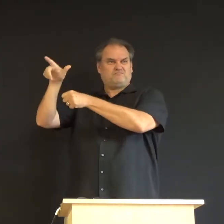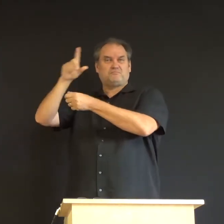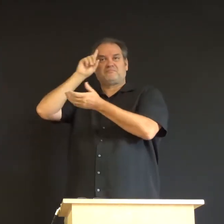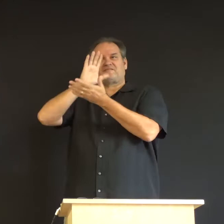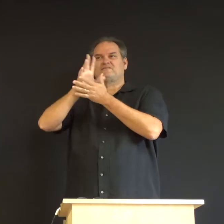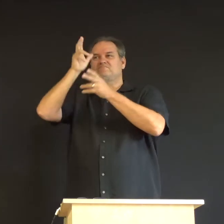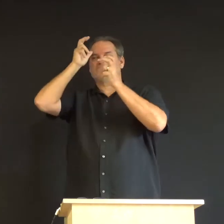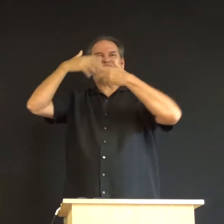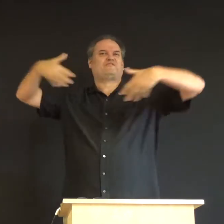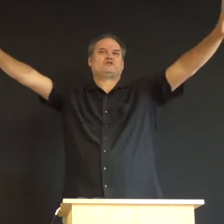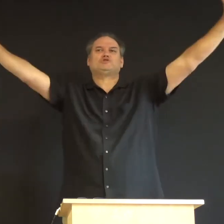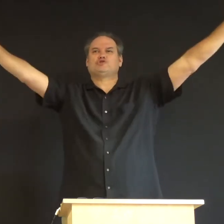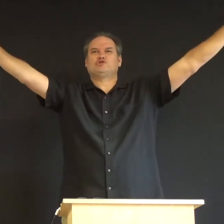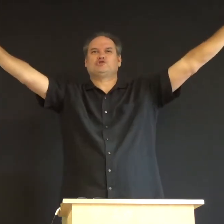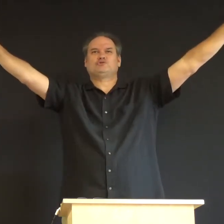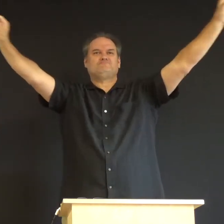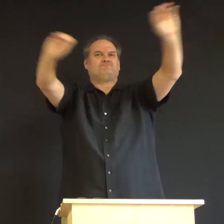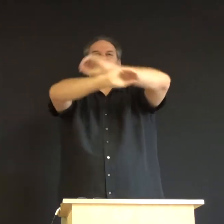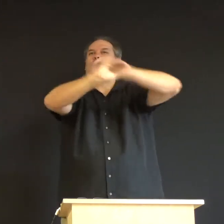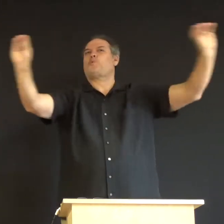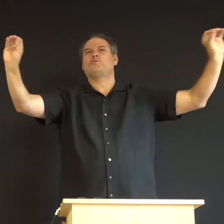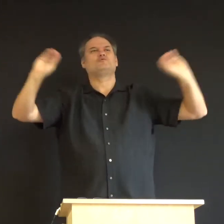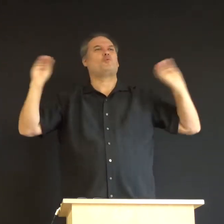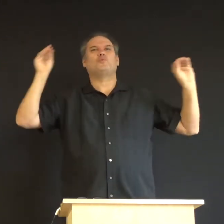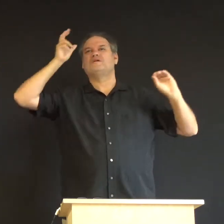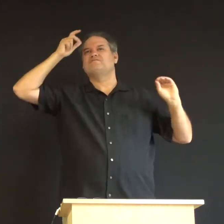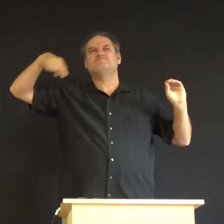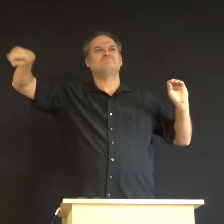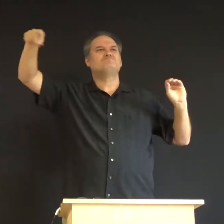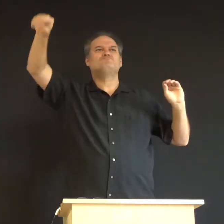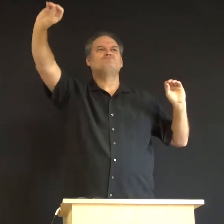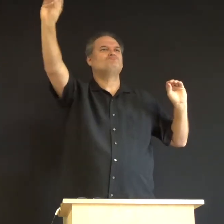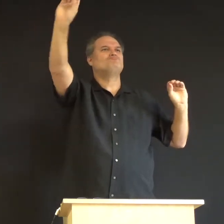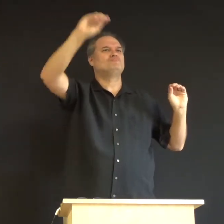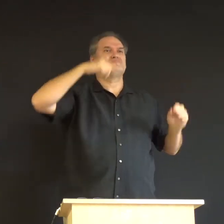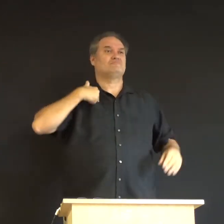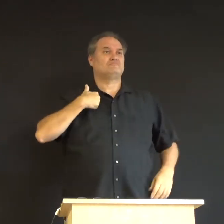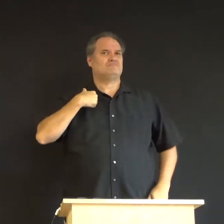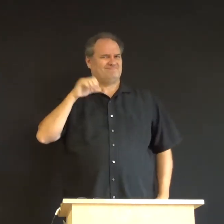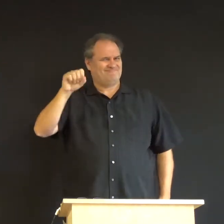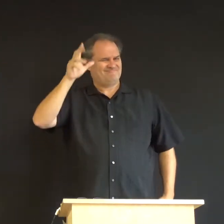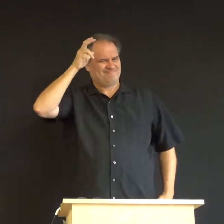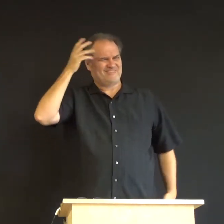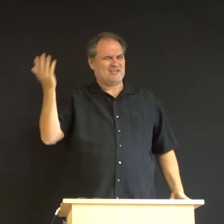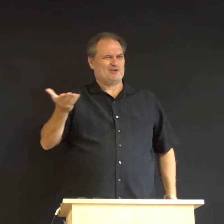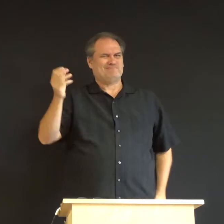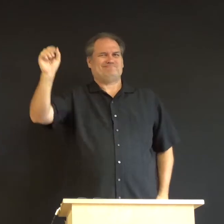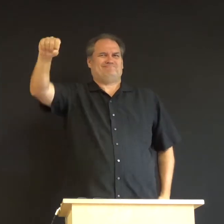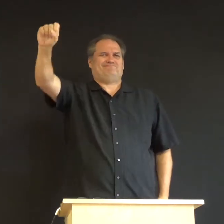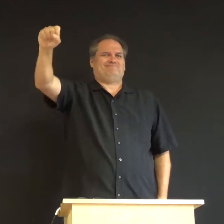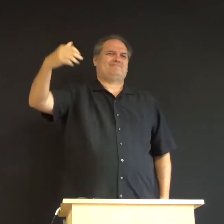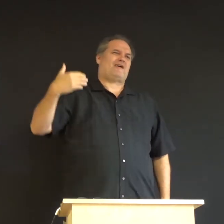strategy, it is 70. Some people believe there are no more demons out there. But there are demons, there